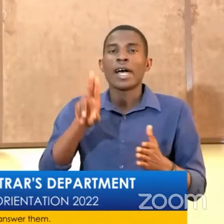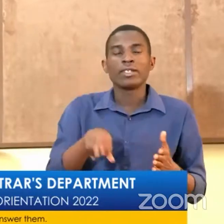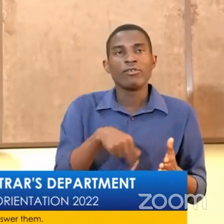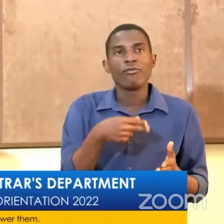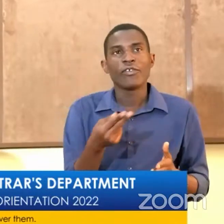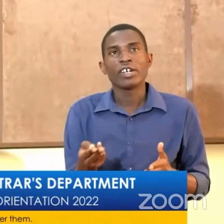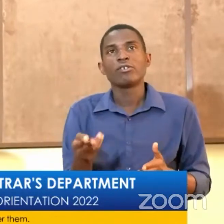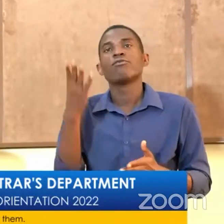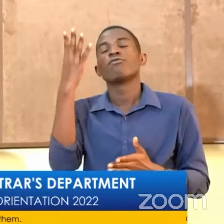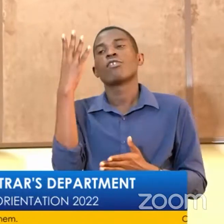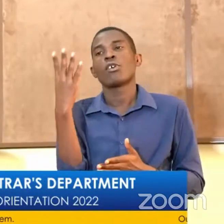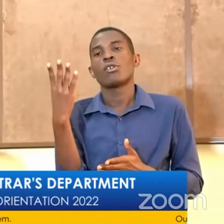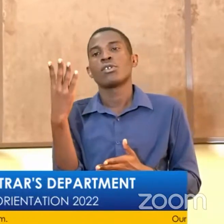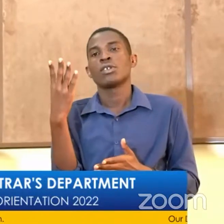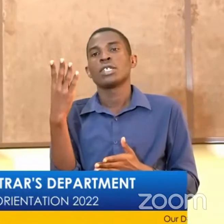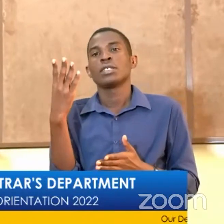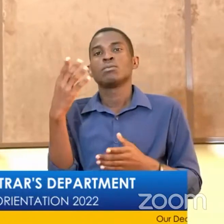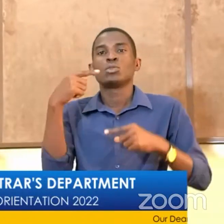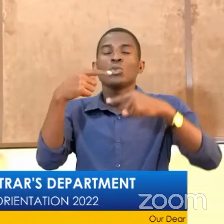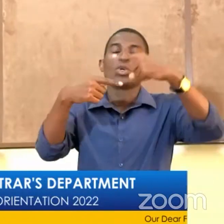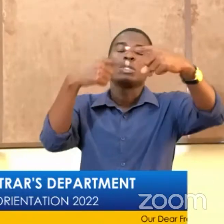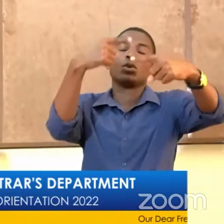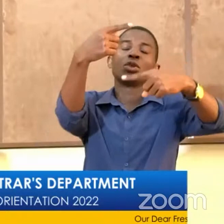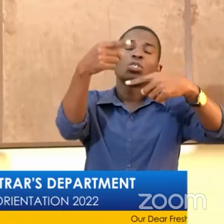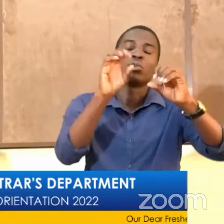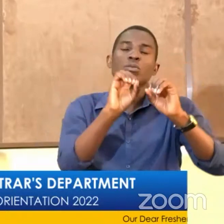4, you don't proceed.